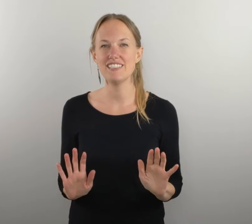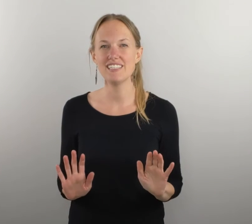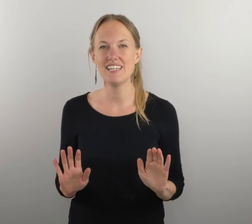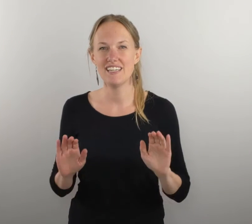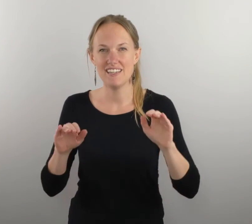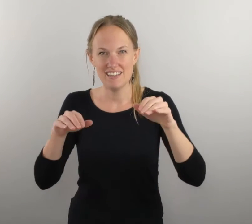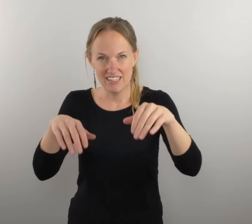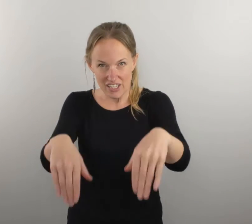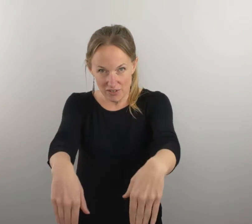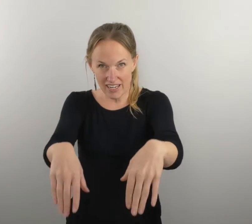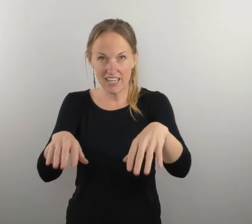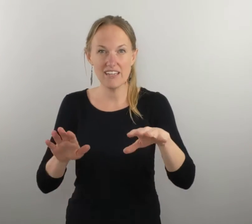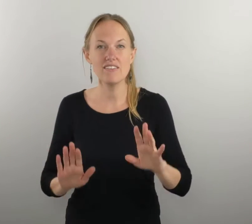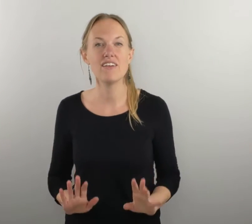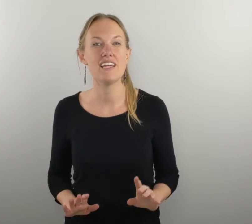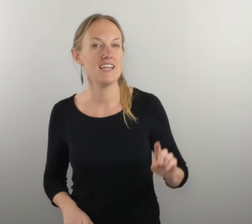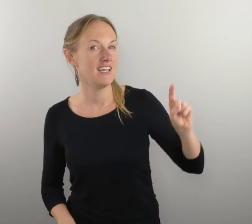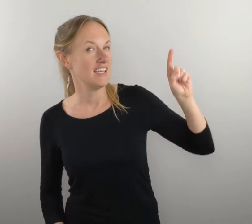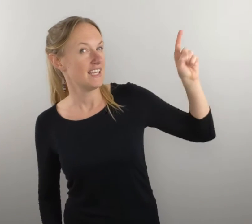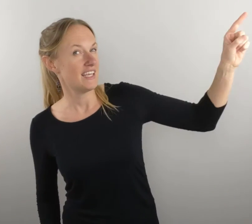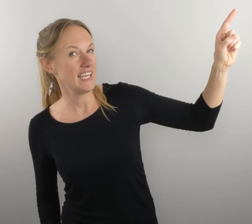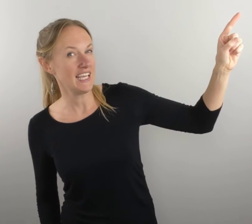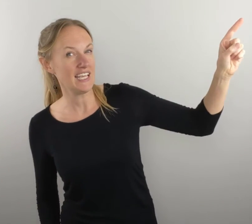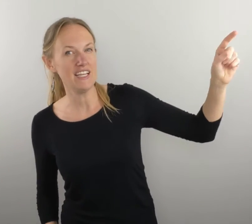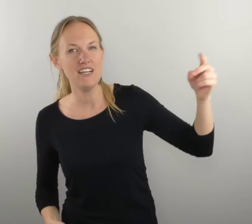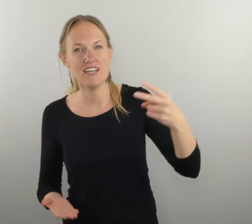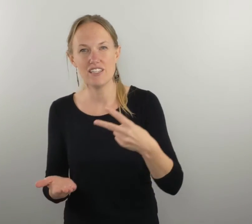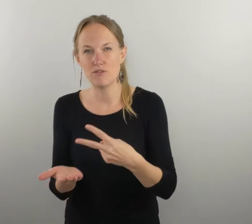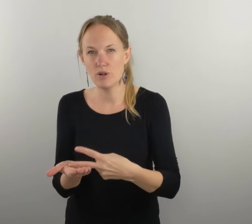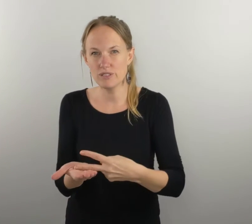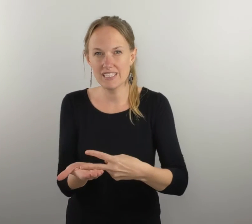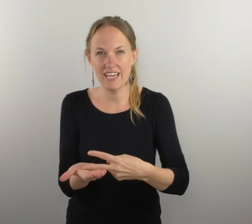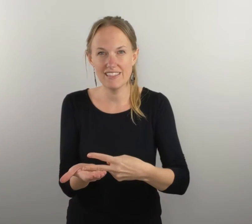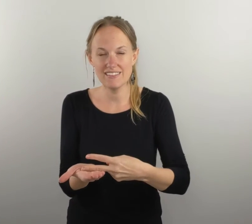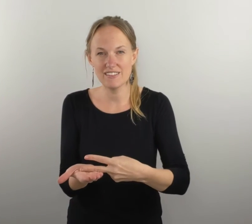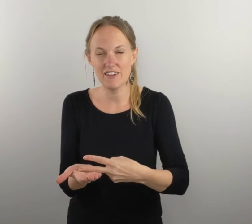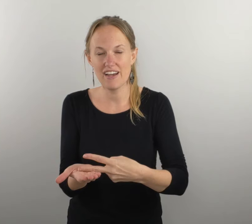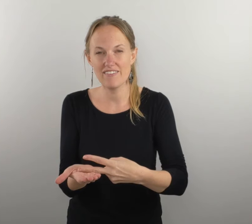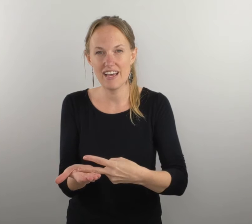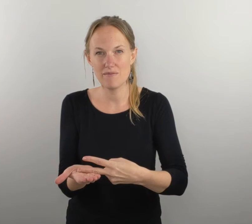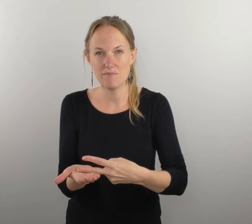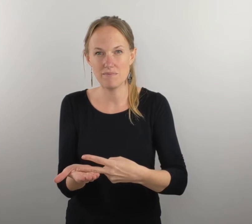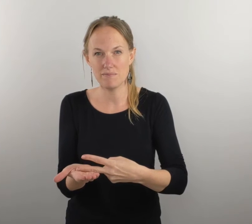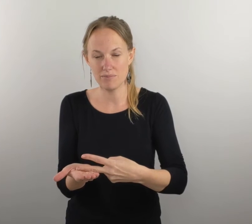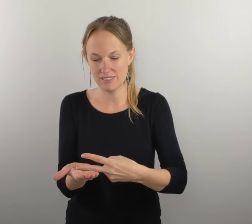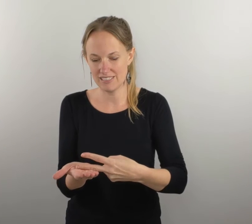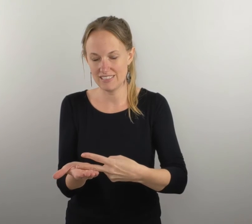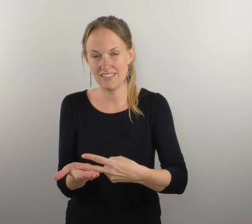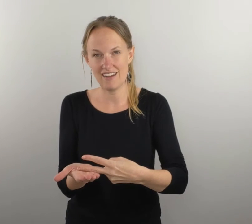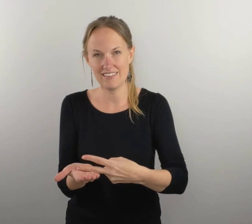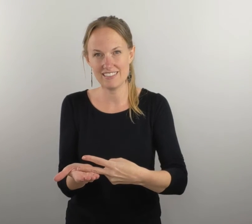dirt, grave, he, and then rose again, so you have that person on their